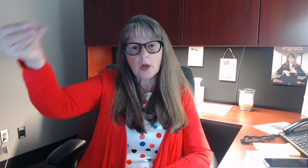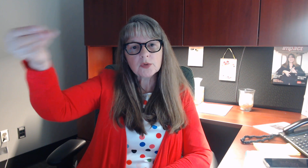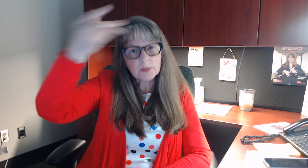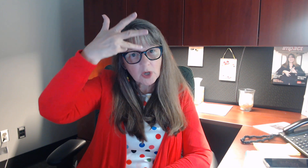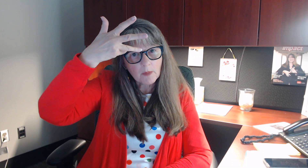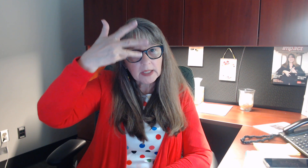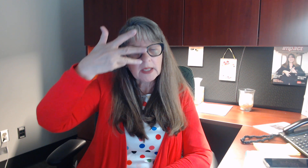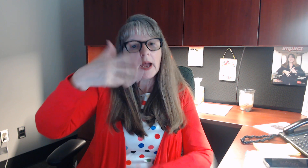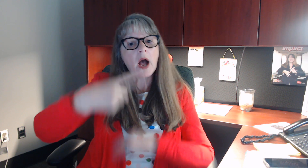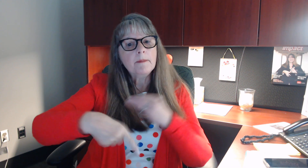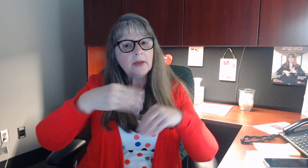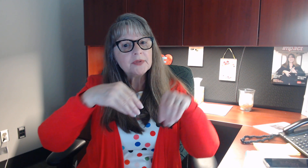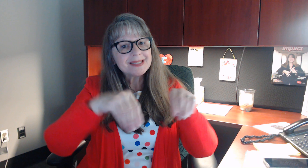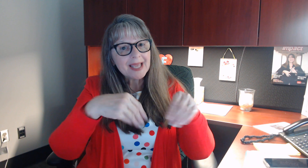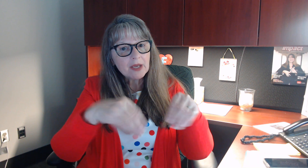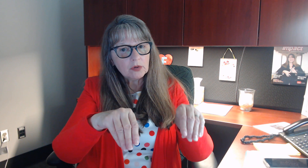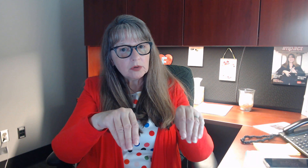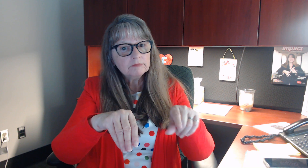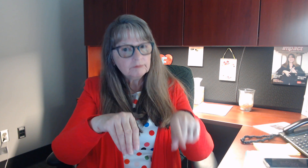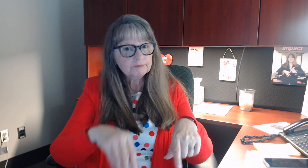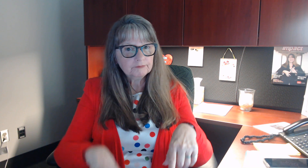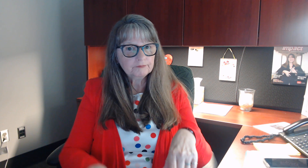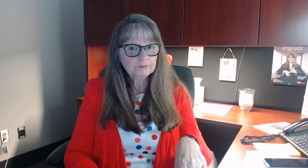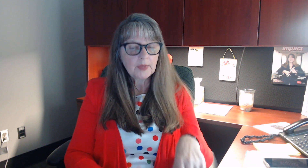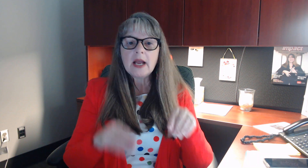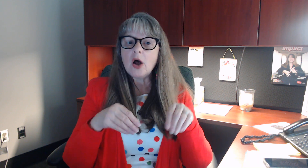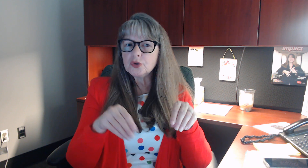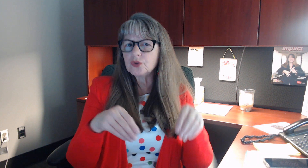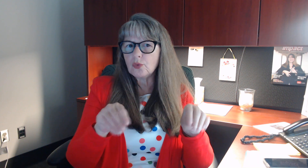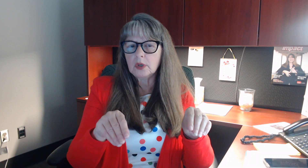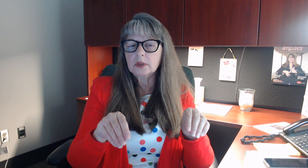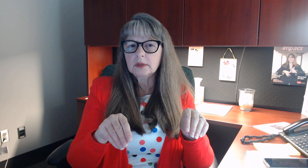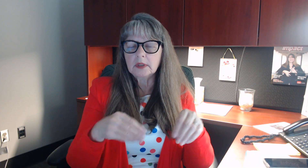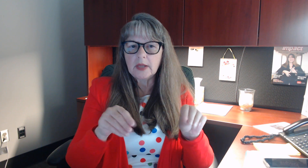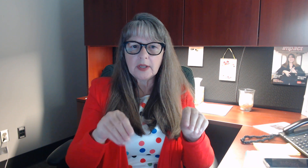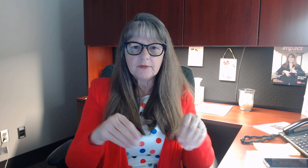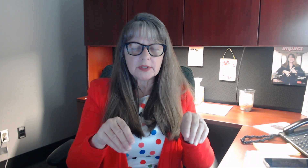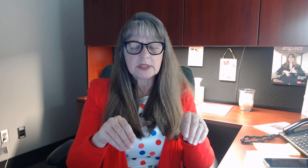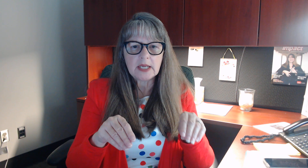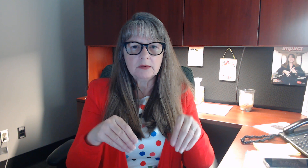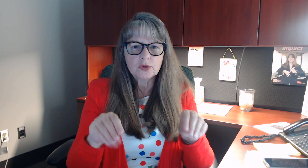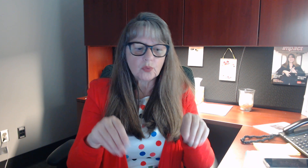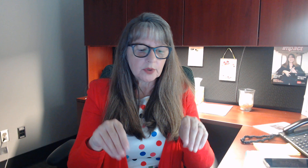someone told me about the sale. Also store. I think I failed to say store as well.